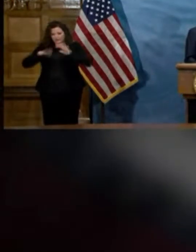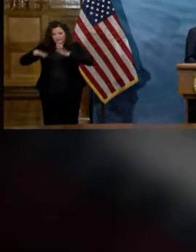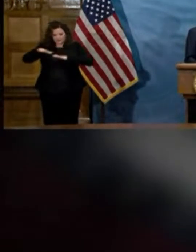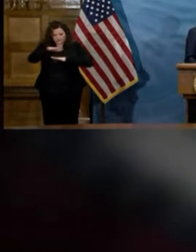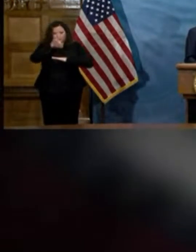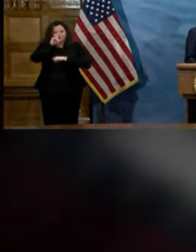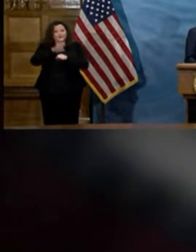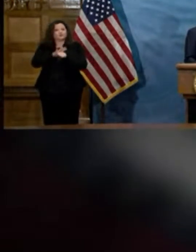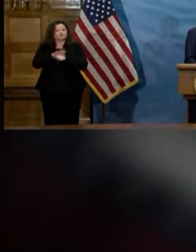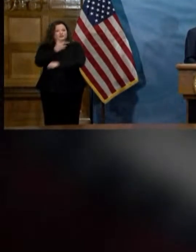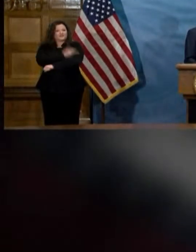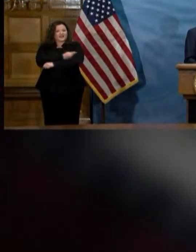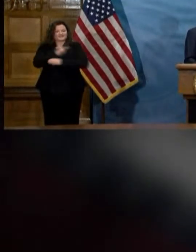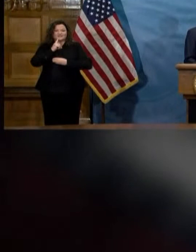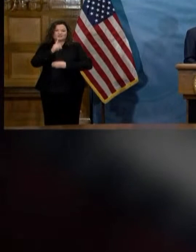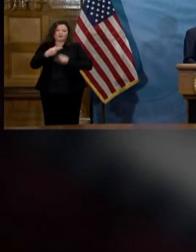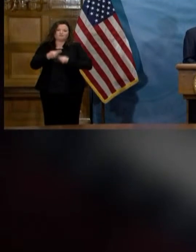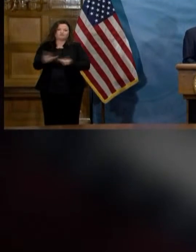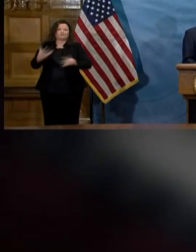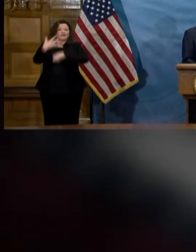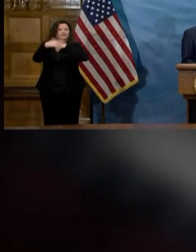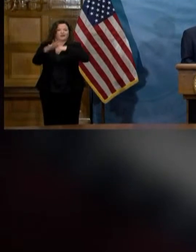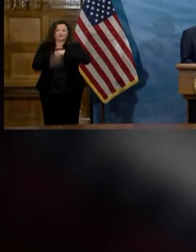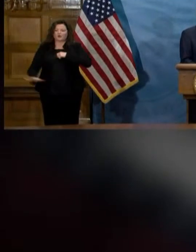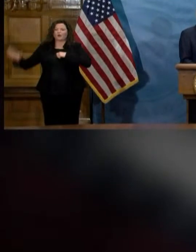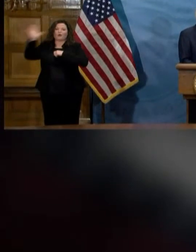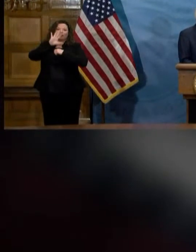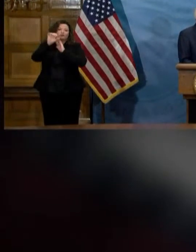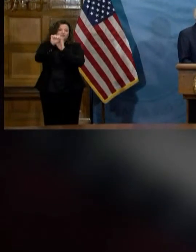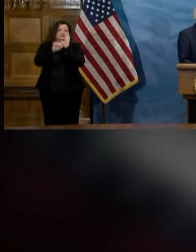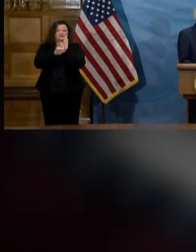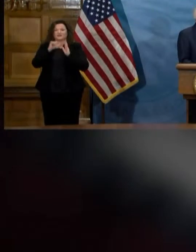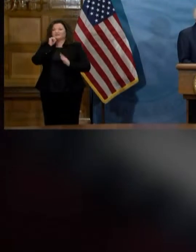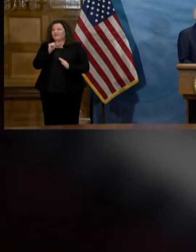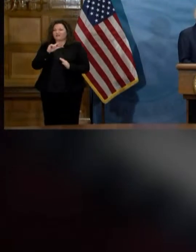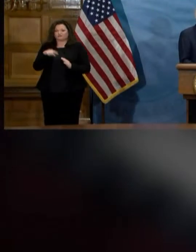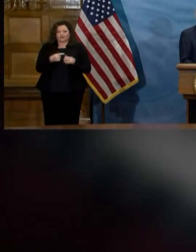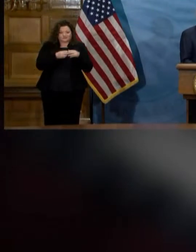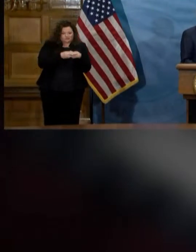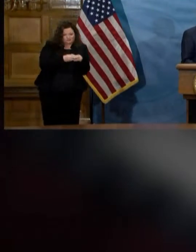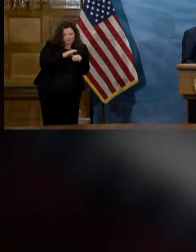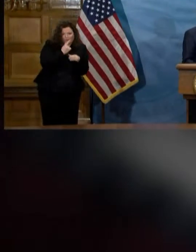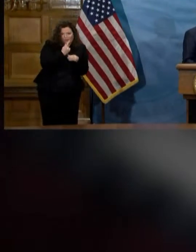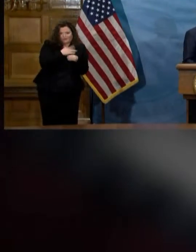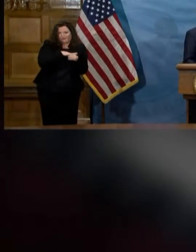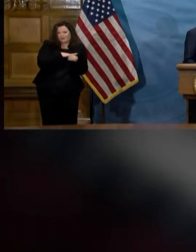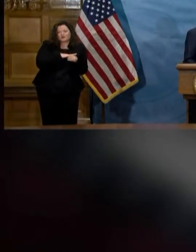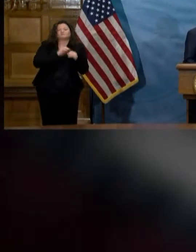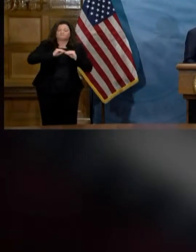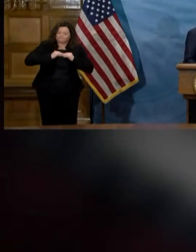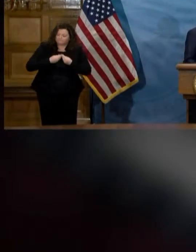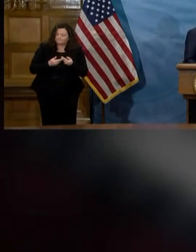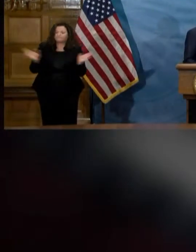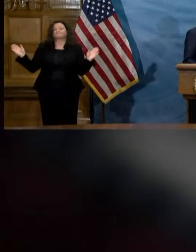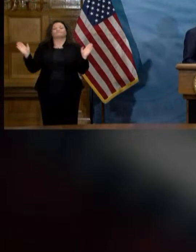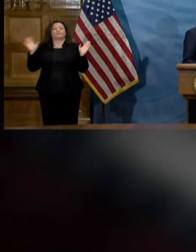vaccinations are available across the state and not just in one area. And then this is